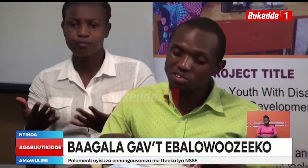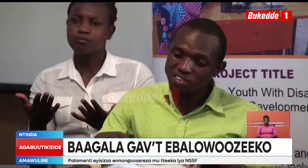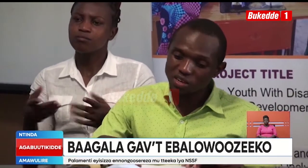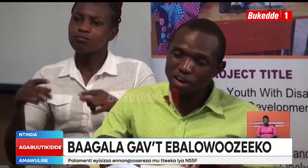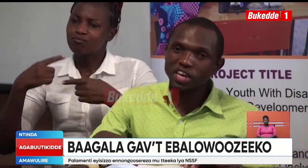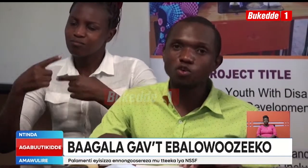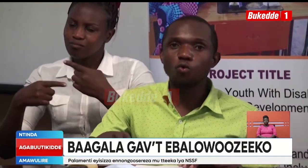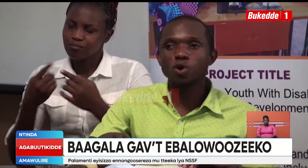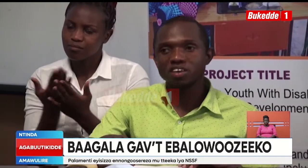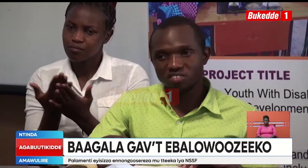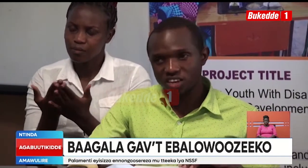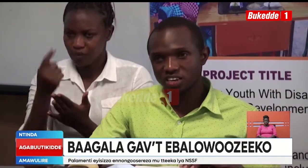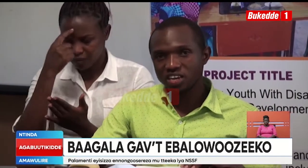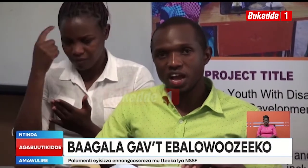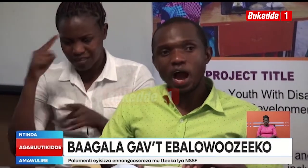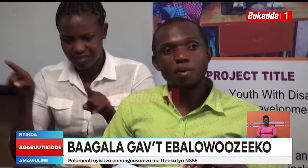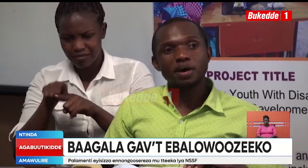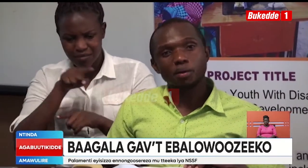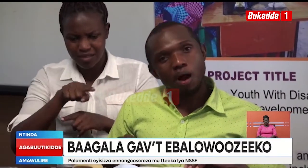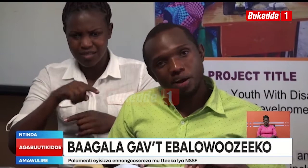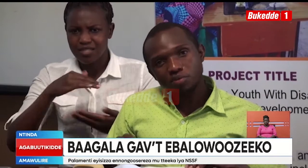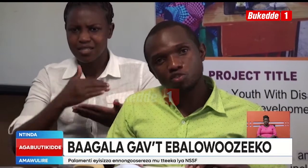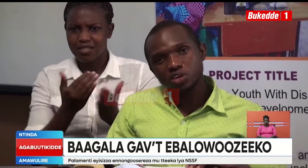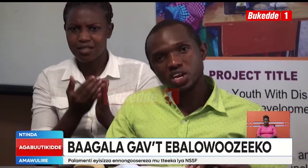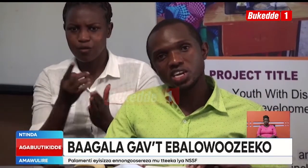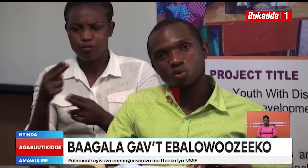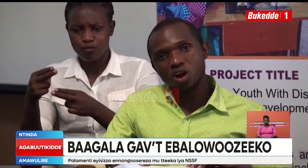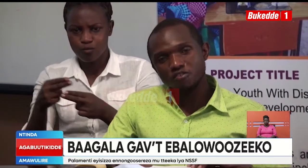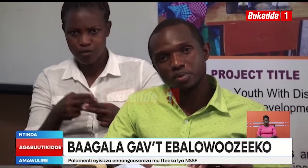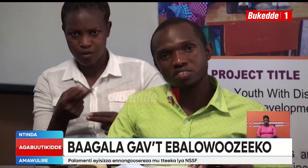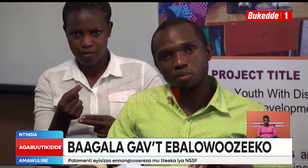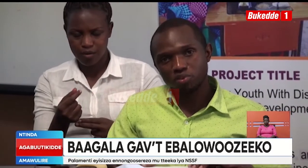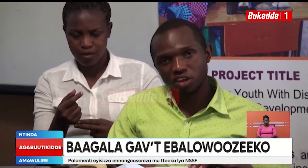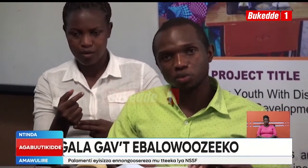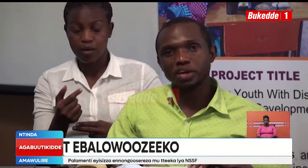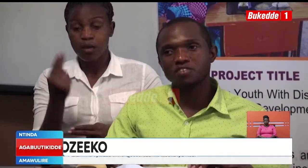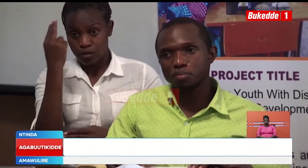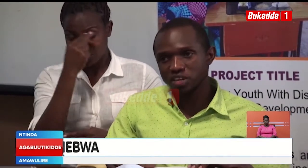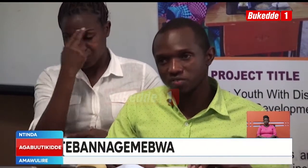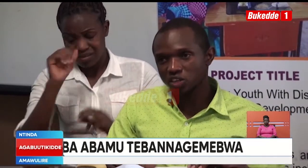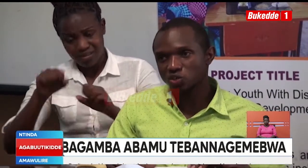who is doing this. We to pay attention to the government which has a satisfaction,